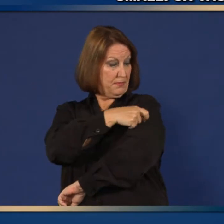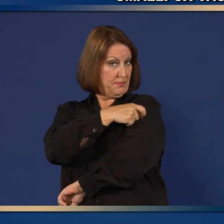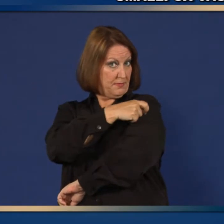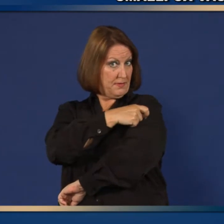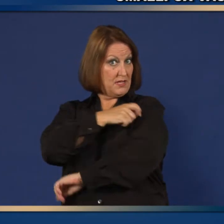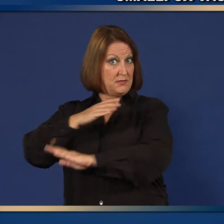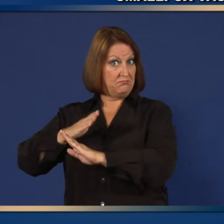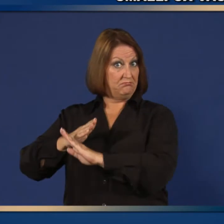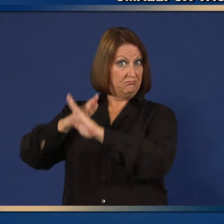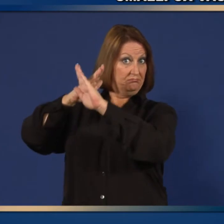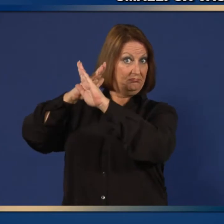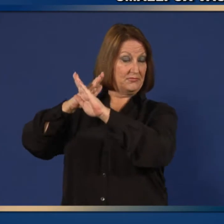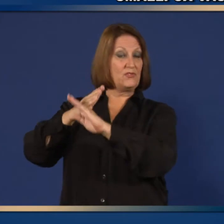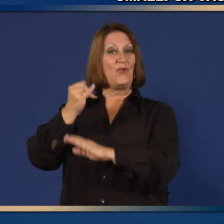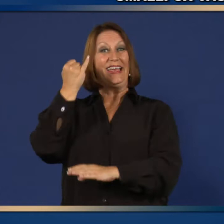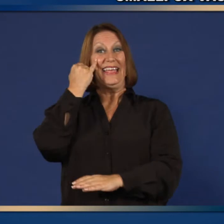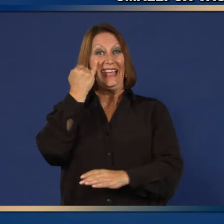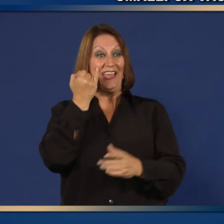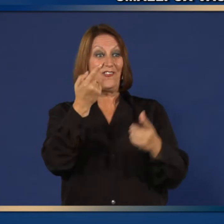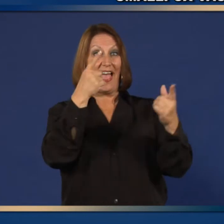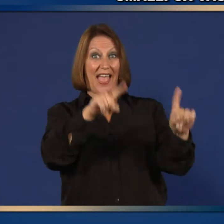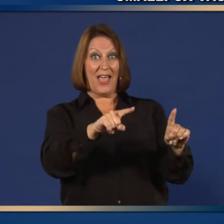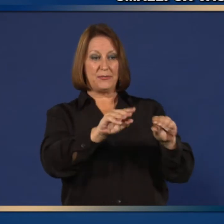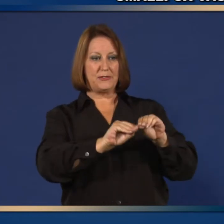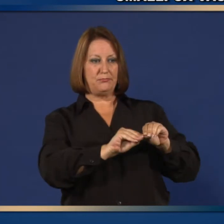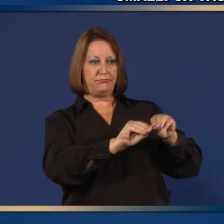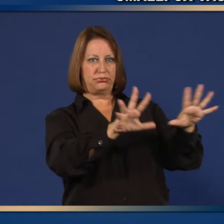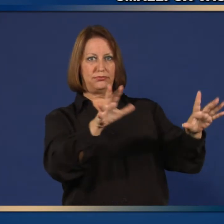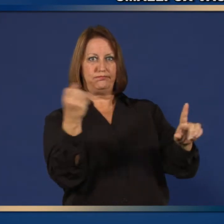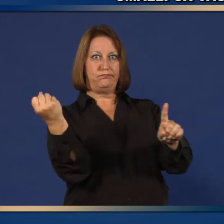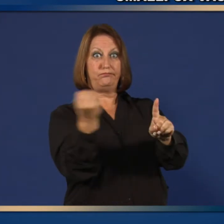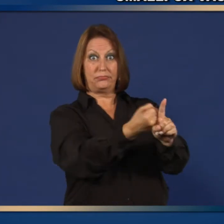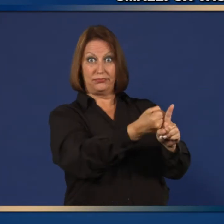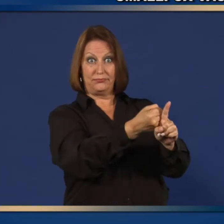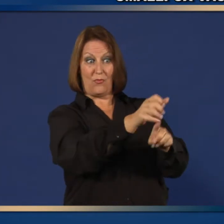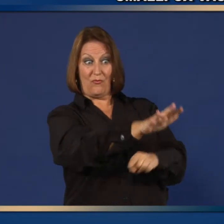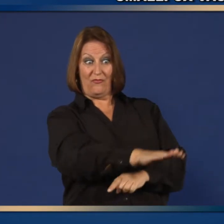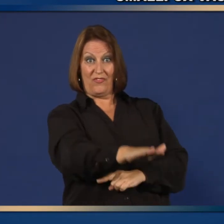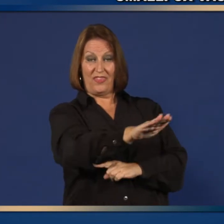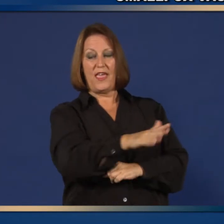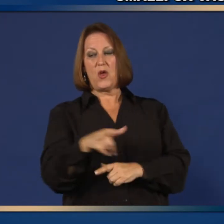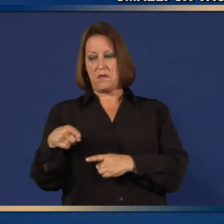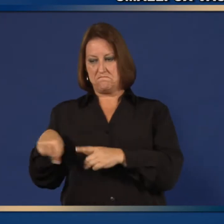they can respond quickly if a smallpox attack happens.